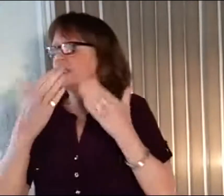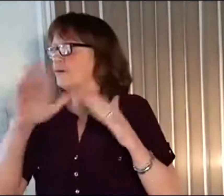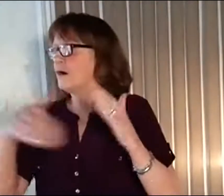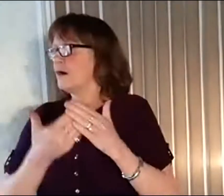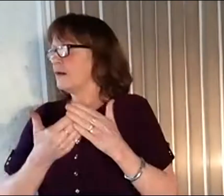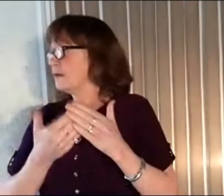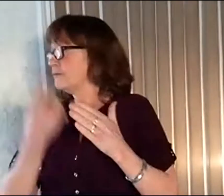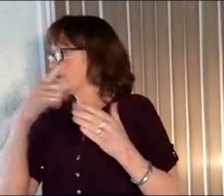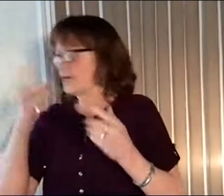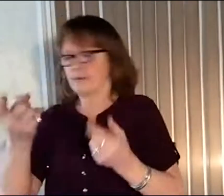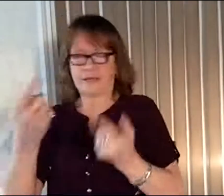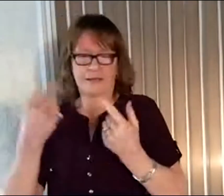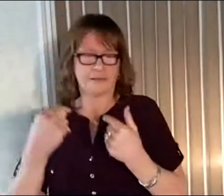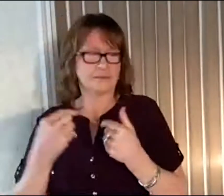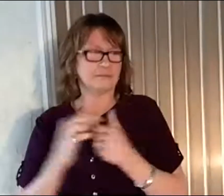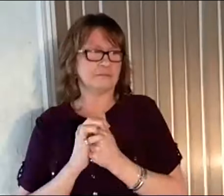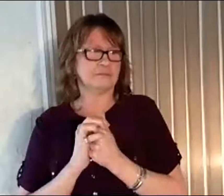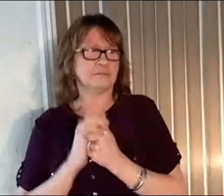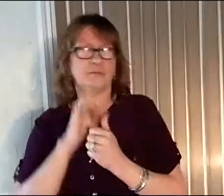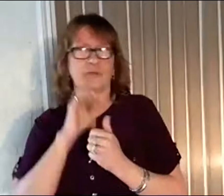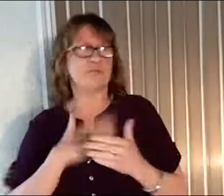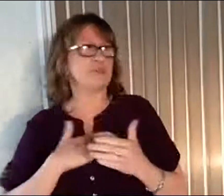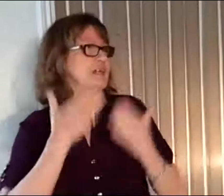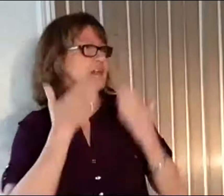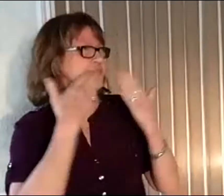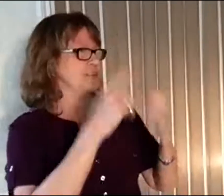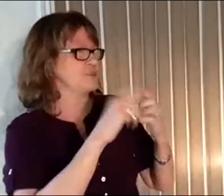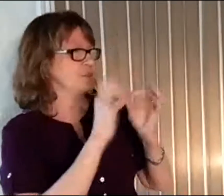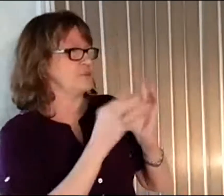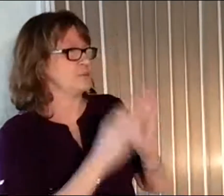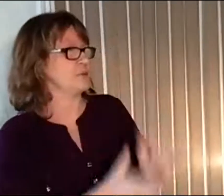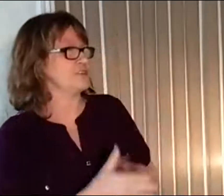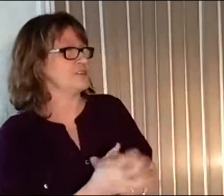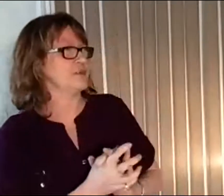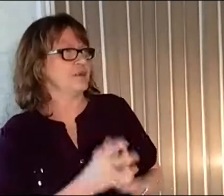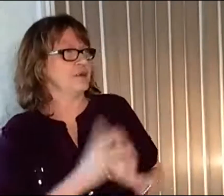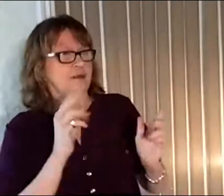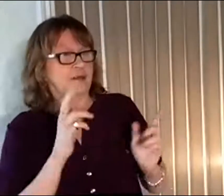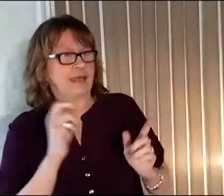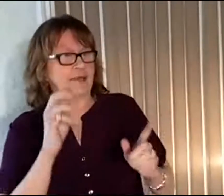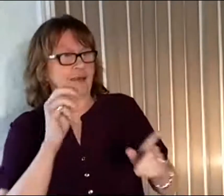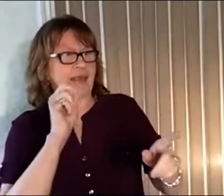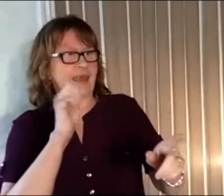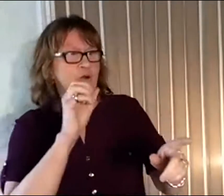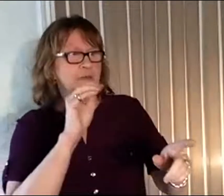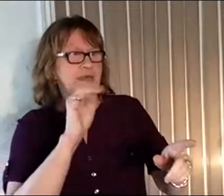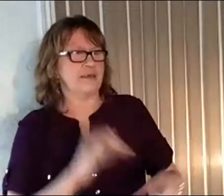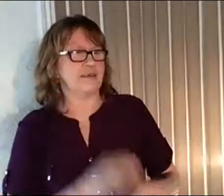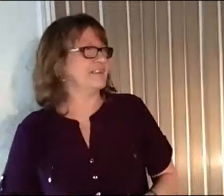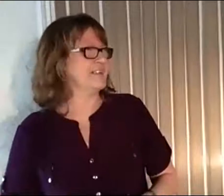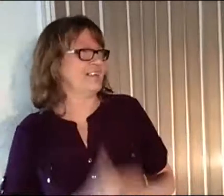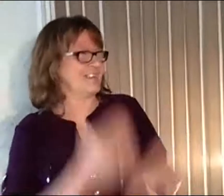Thank you all for coming. Really appreciate it. Thanks to the interpreters. Sharon and Naomi. Did